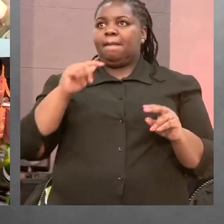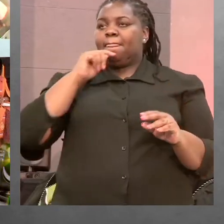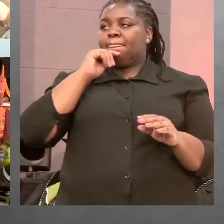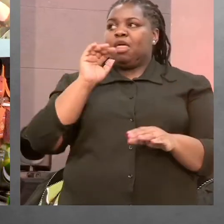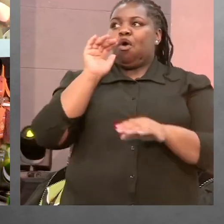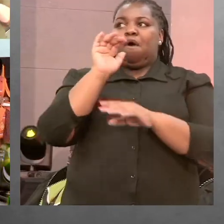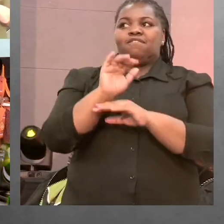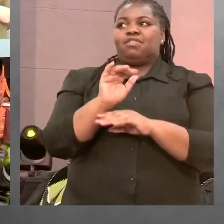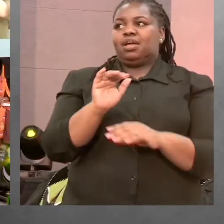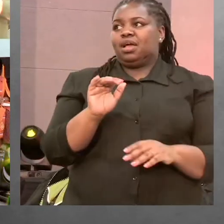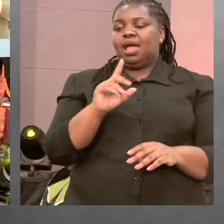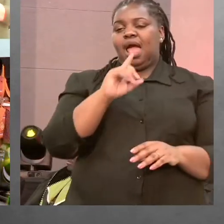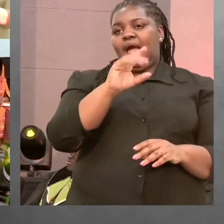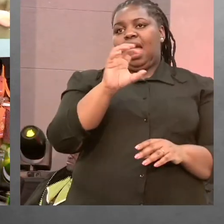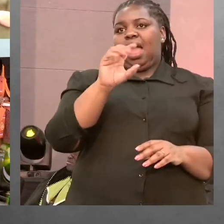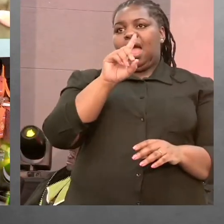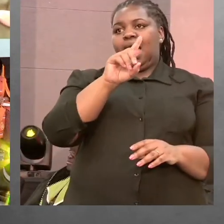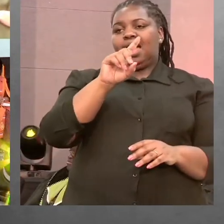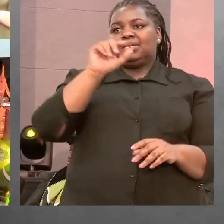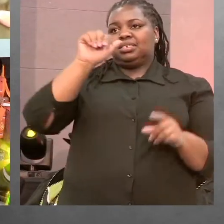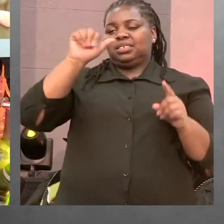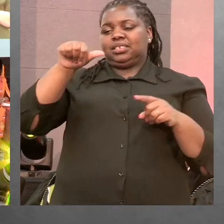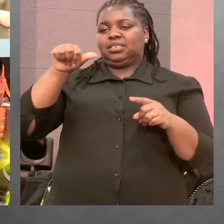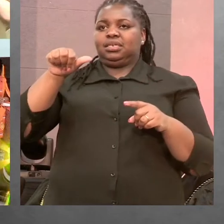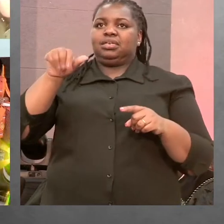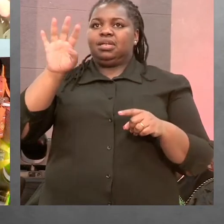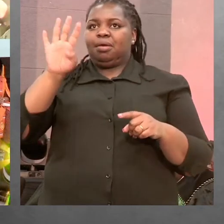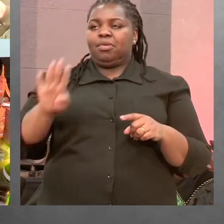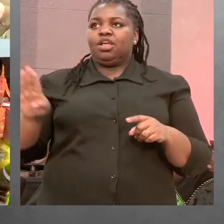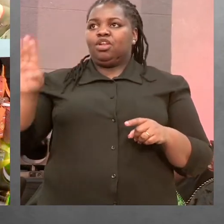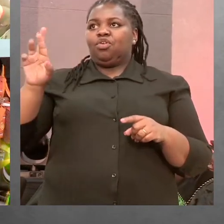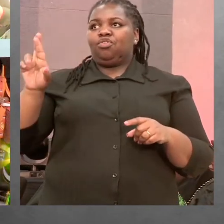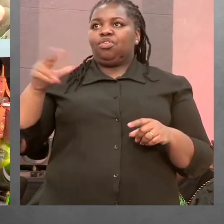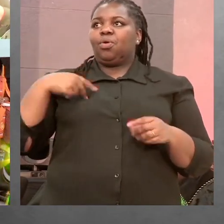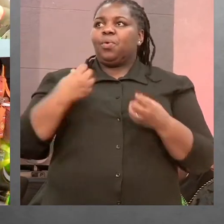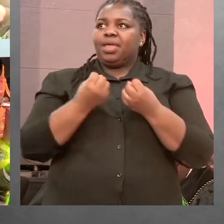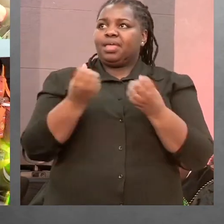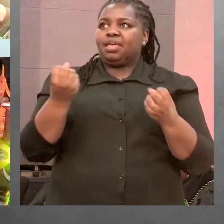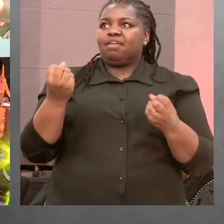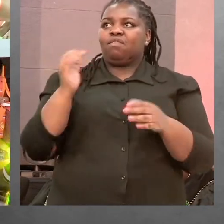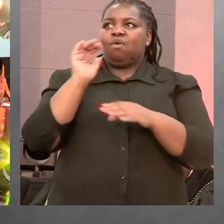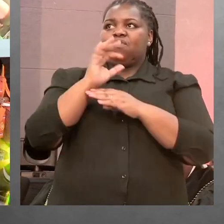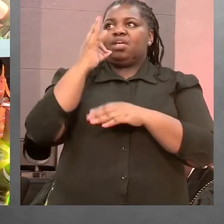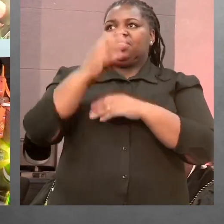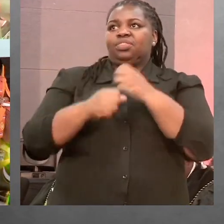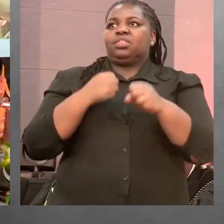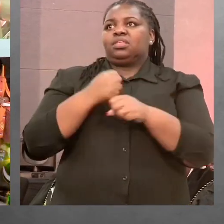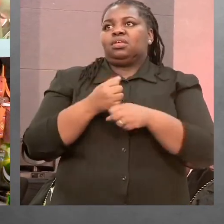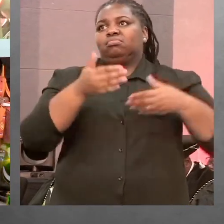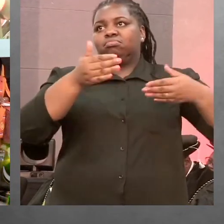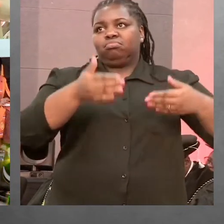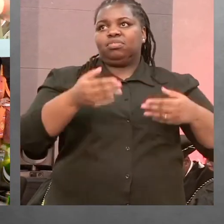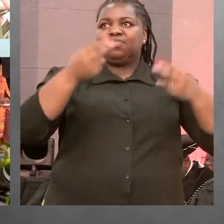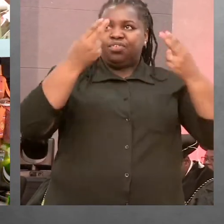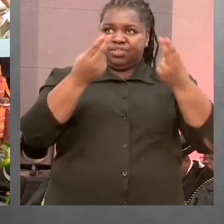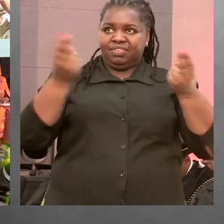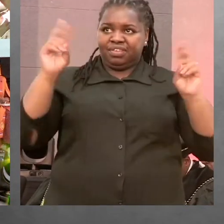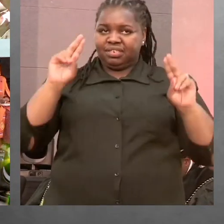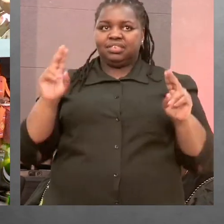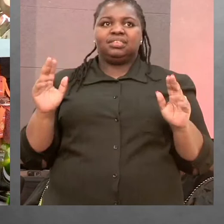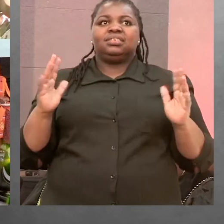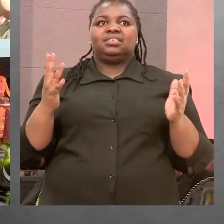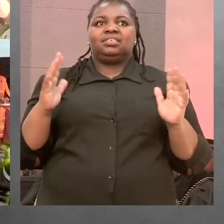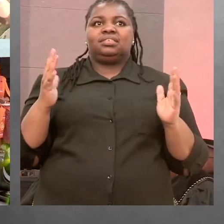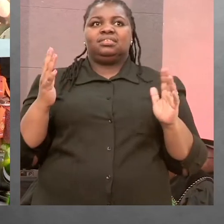over 116 billion. That we give over a three-year period to universities.